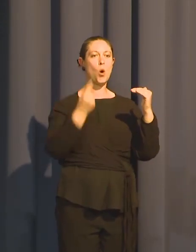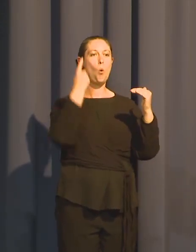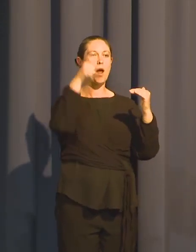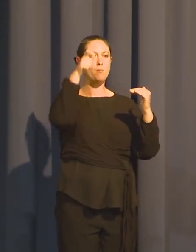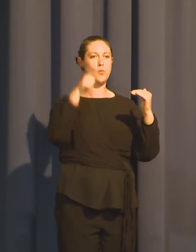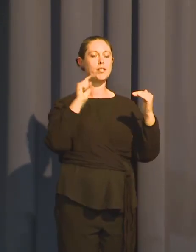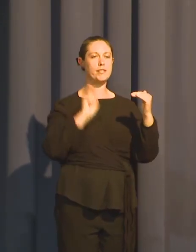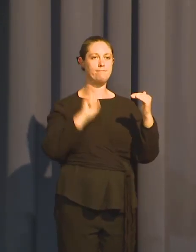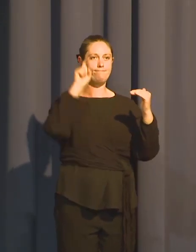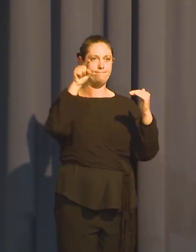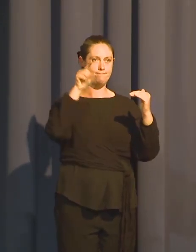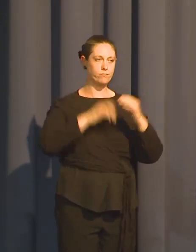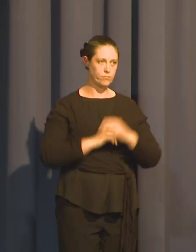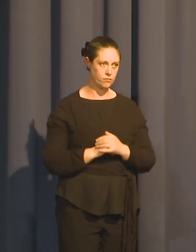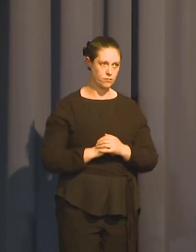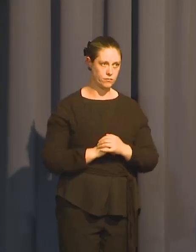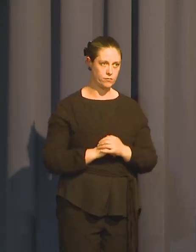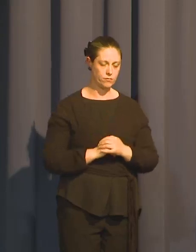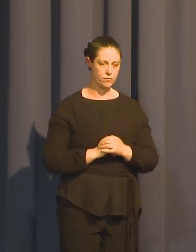threshold.